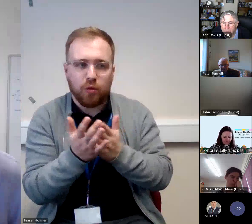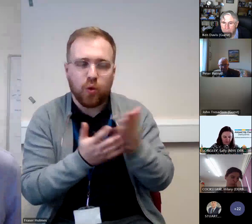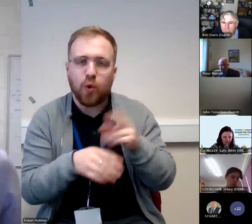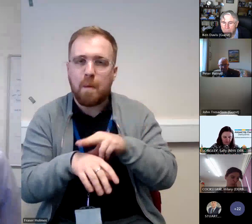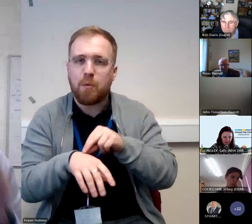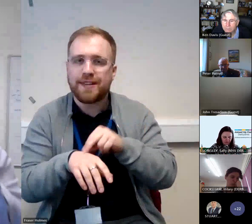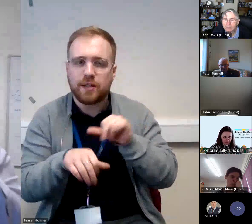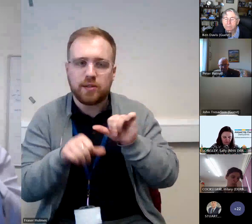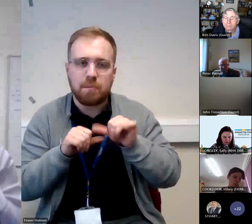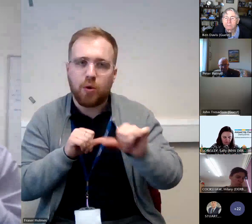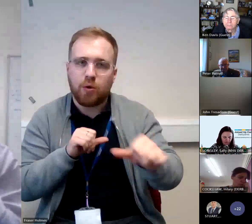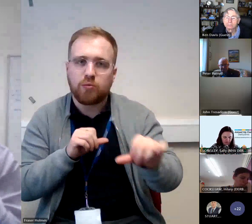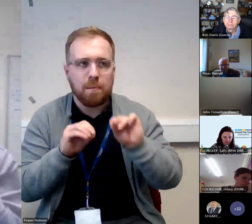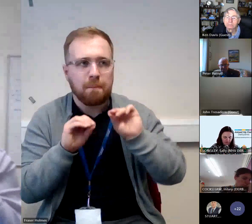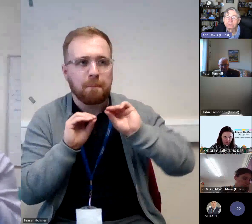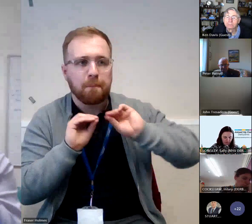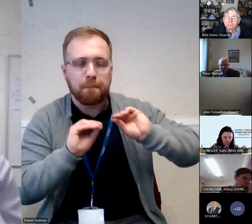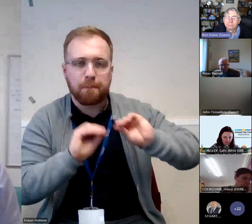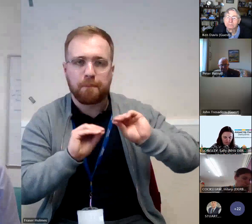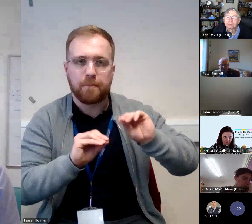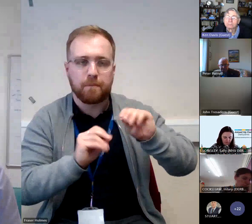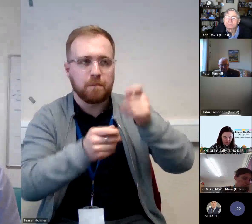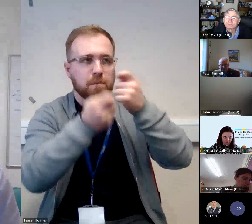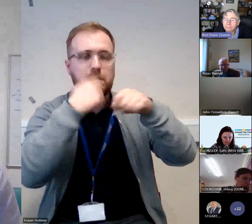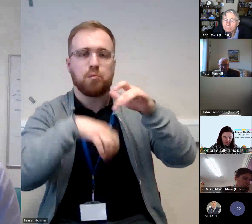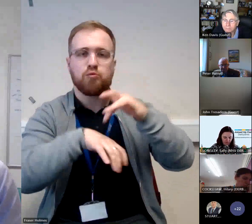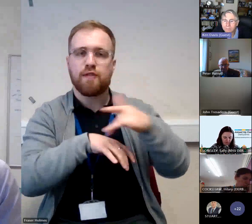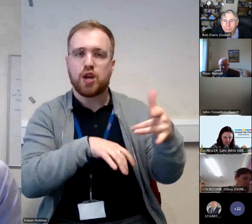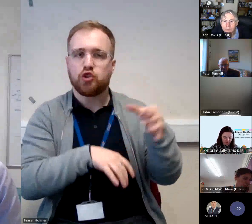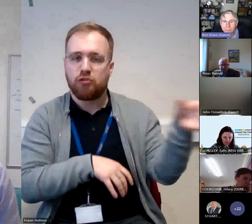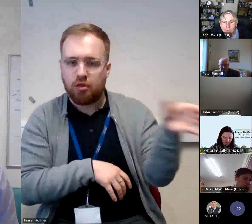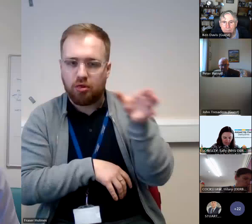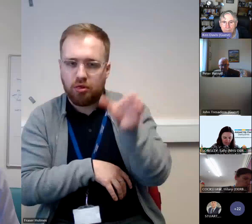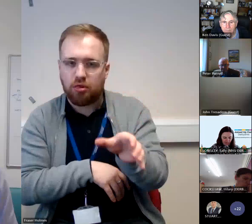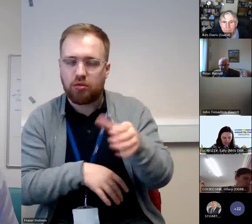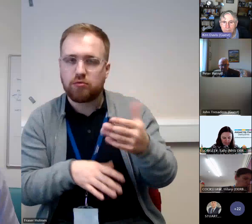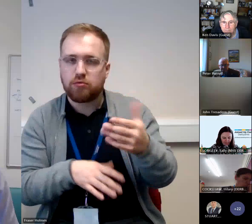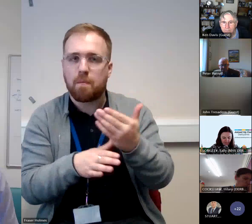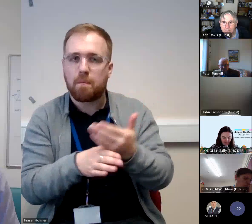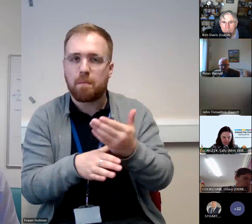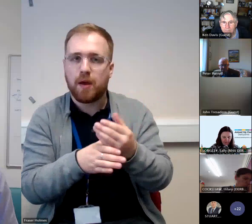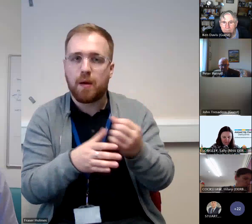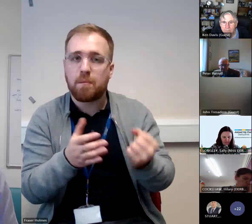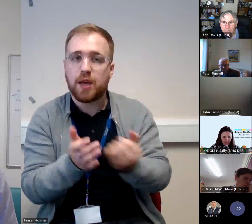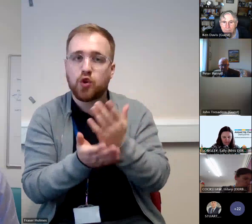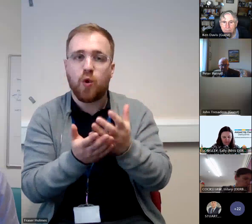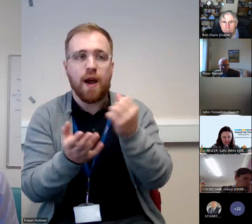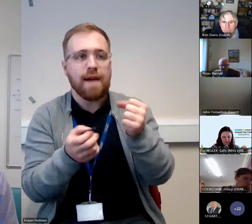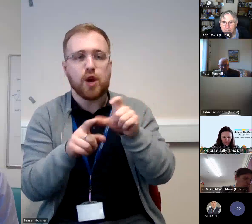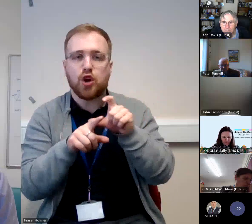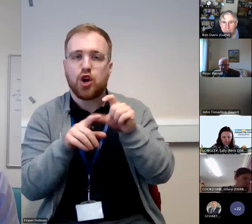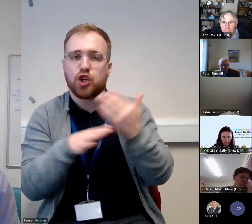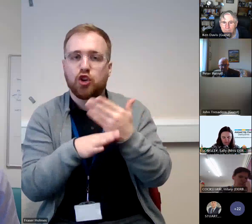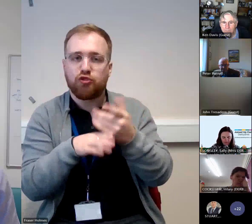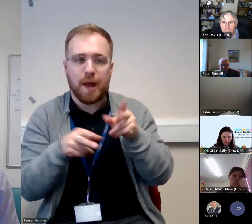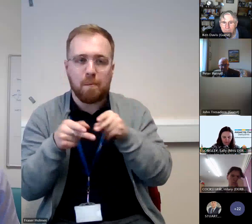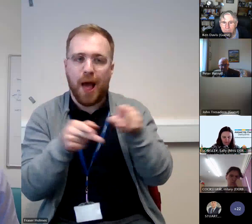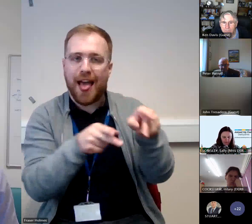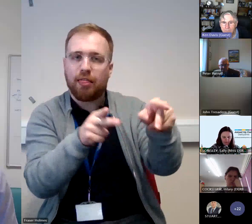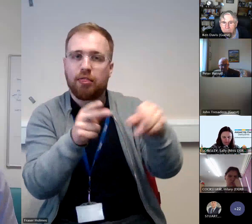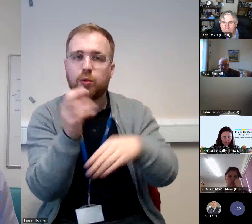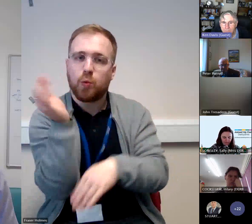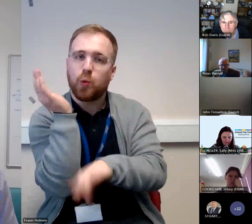to into professional roles, and trying to ensure that there are career pathways for people